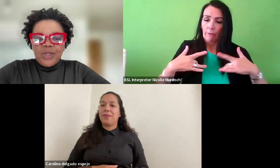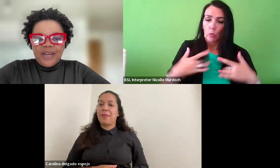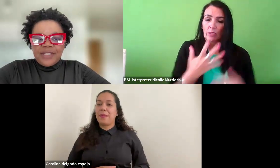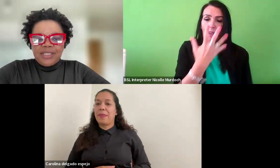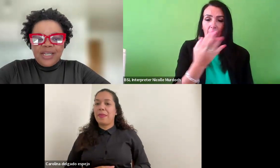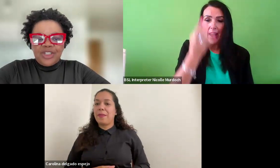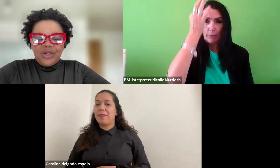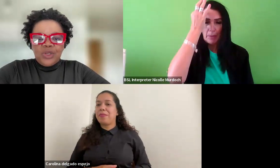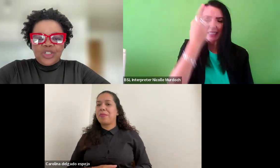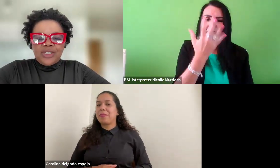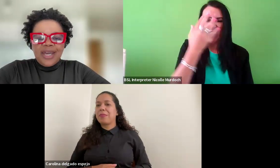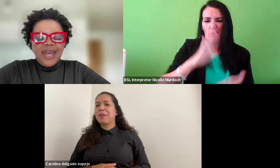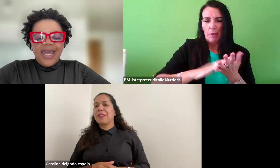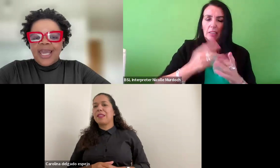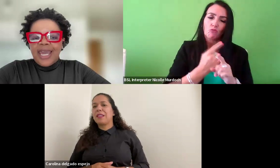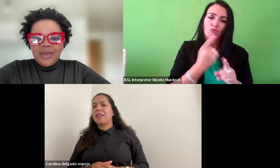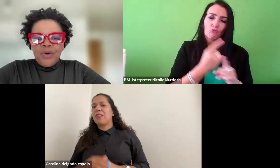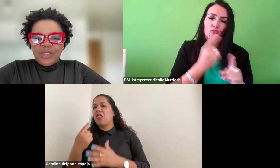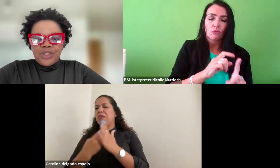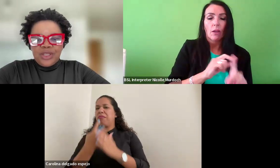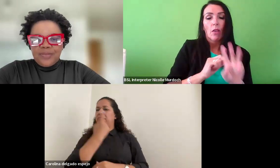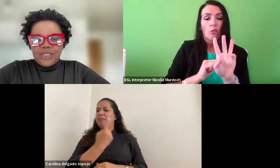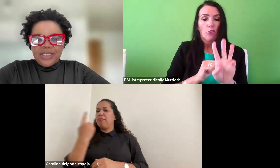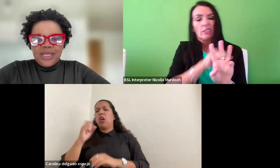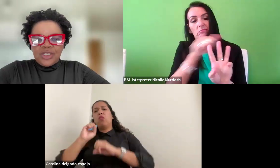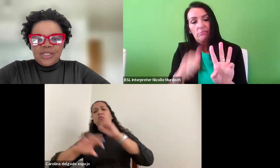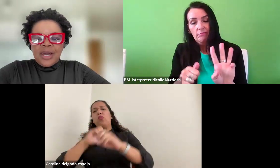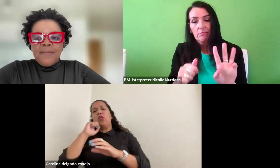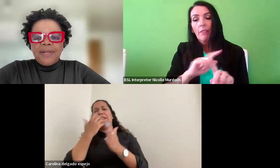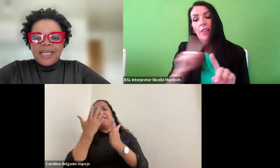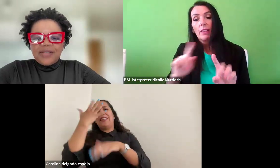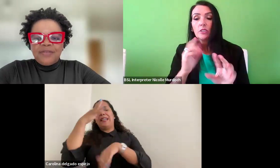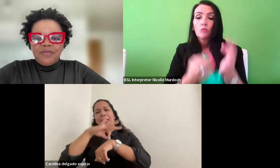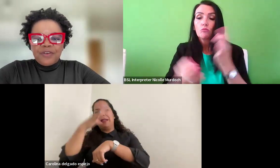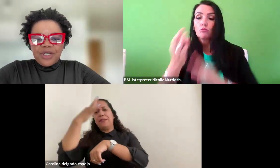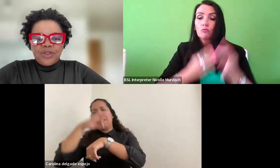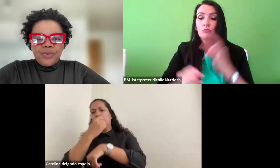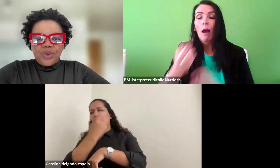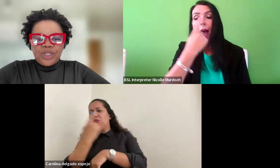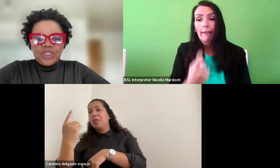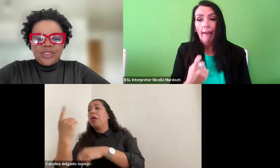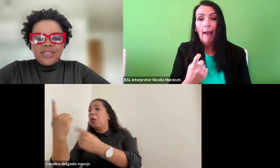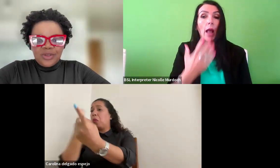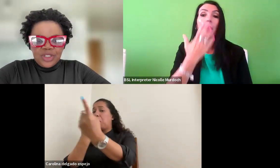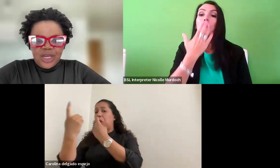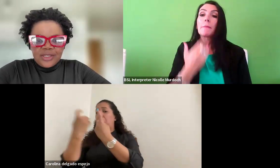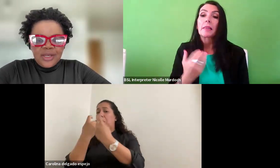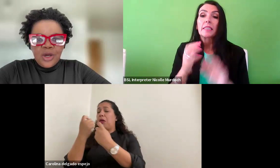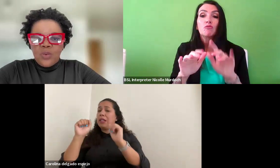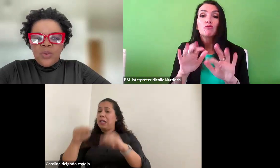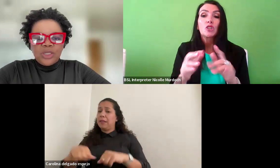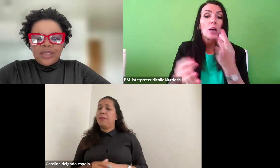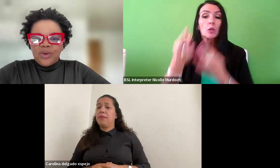and then we'll have some discussion and questions. At any point during the presentations, please feel free to put your questions into the